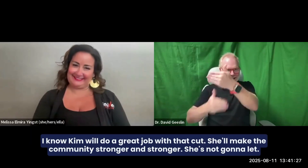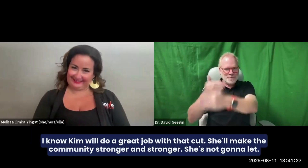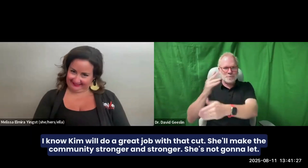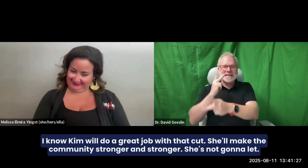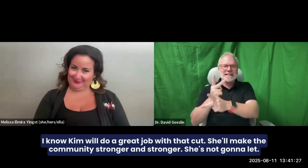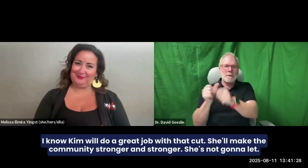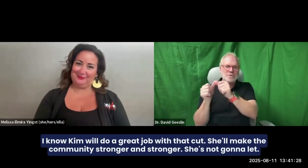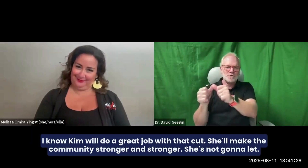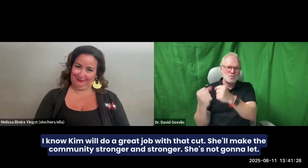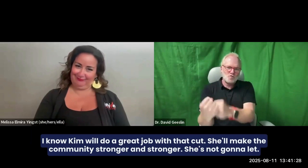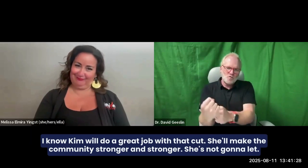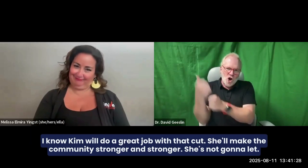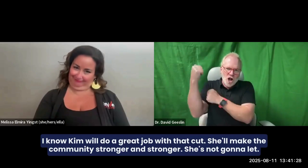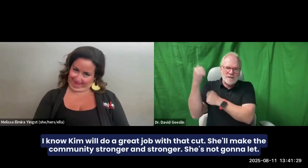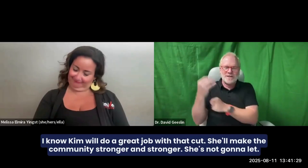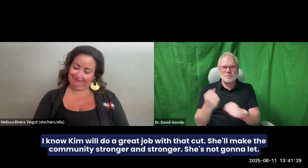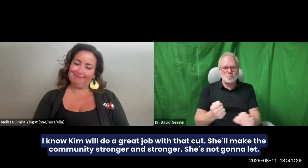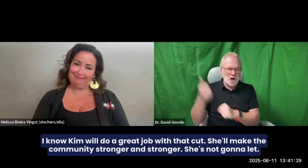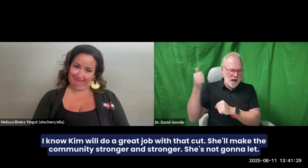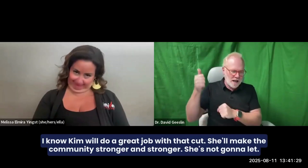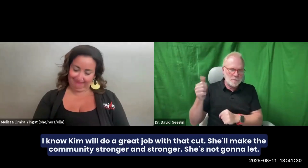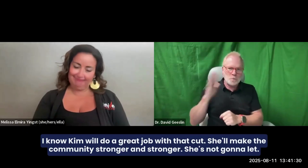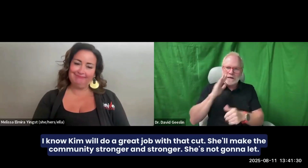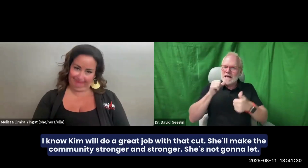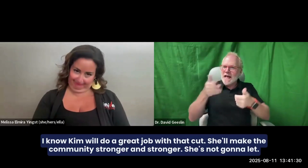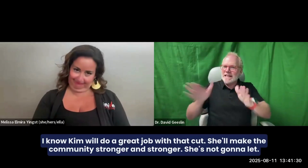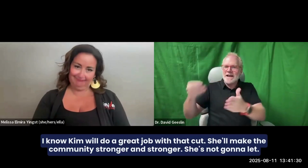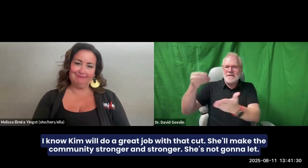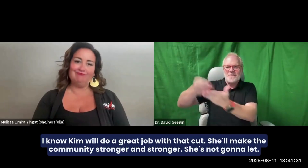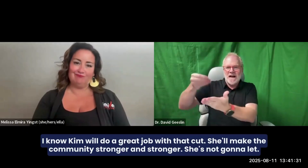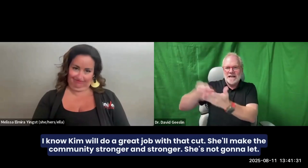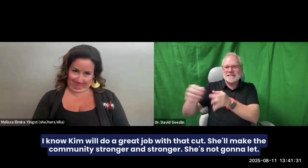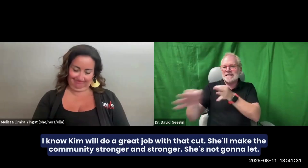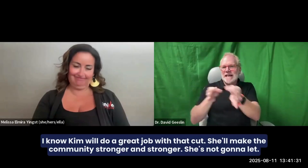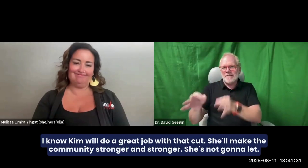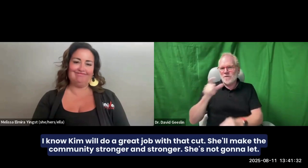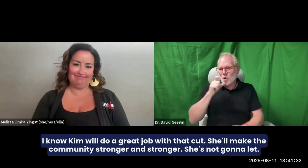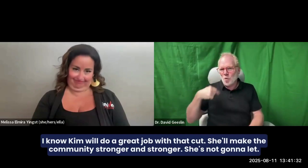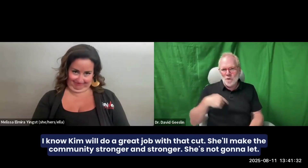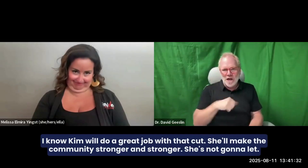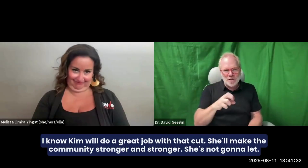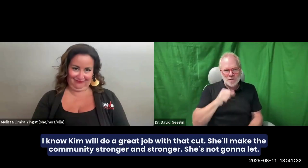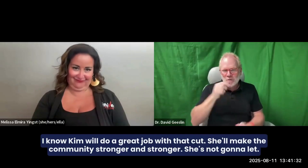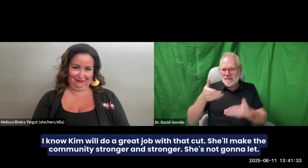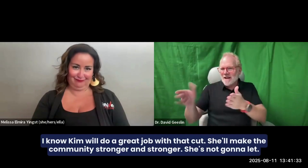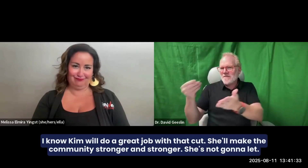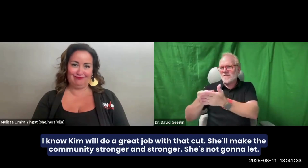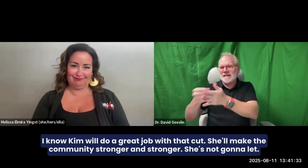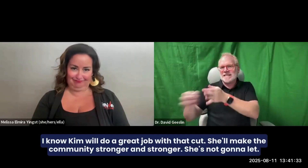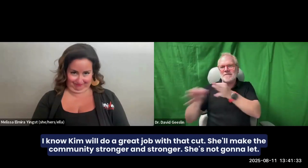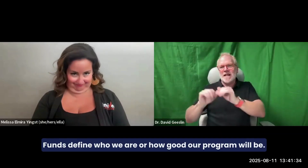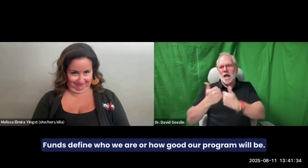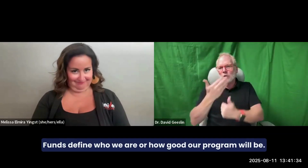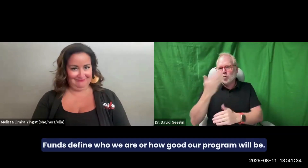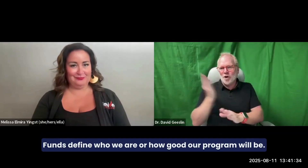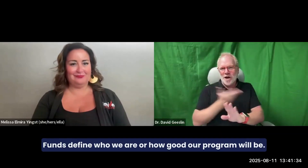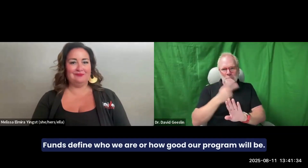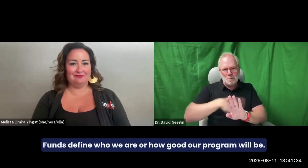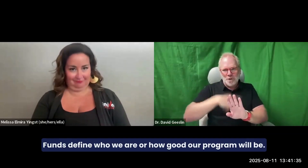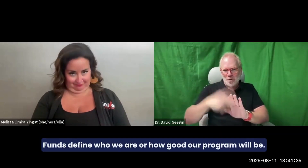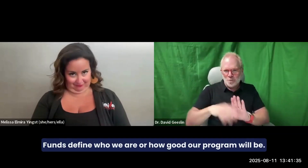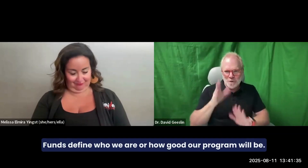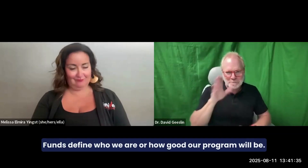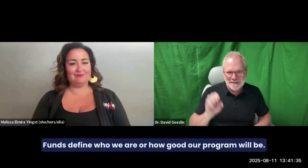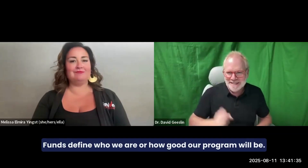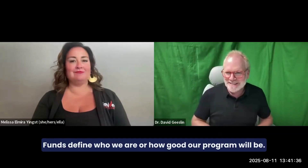time. I know Kim will do a great job with that cut. She'll make the community stronger and stronger. She's not going to let funds